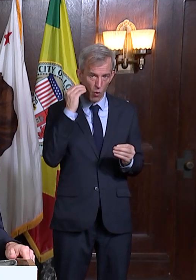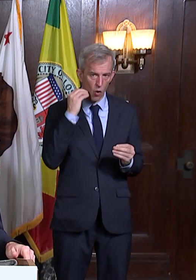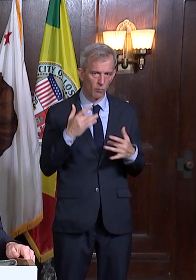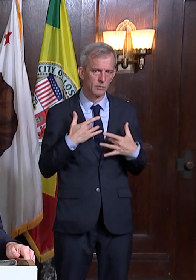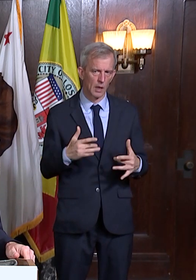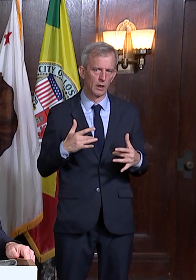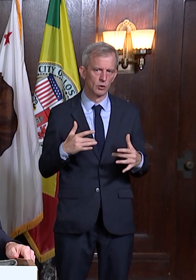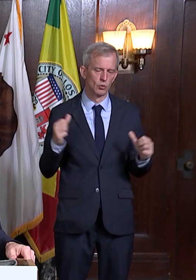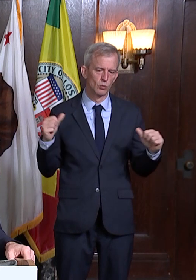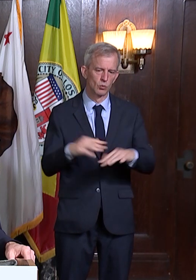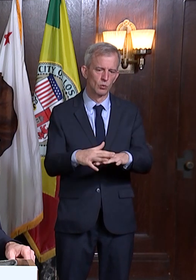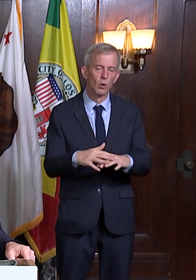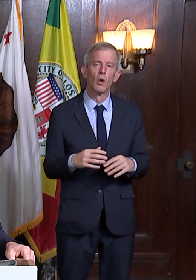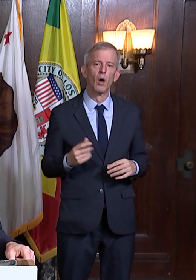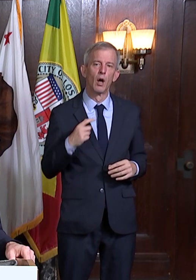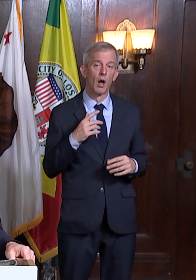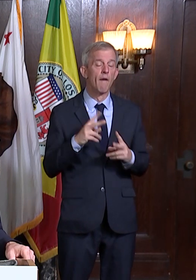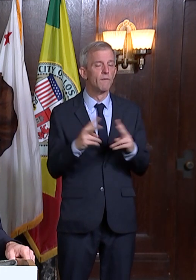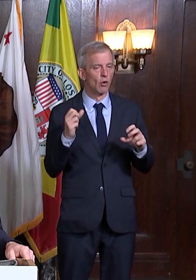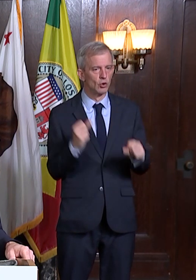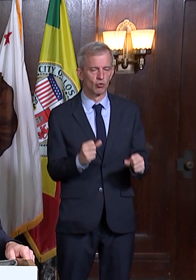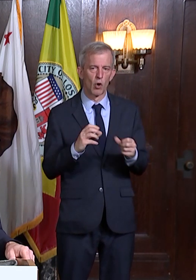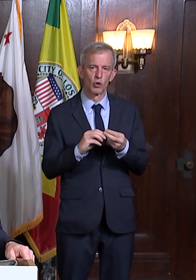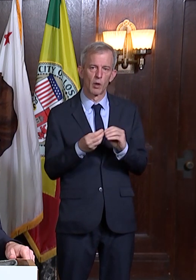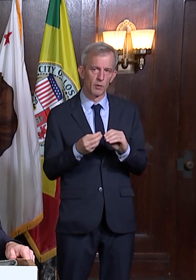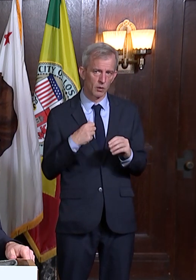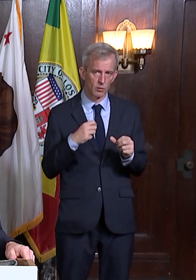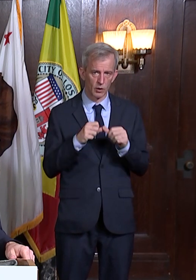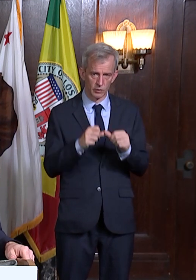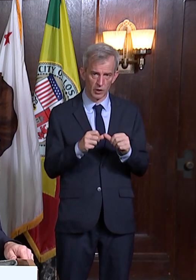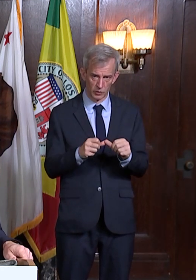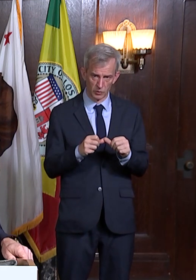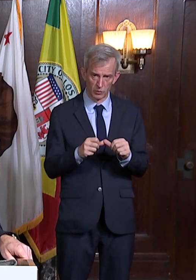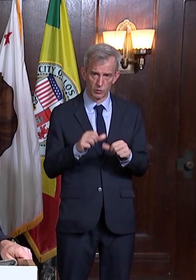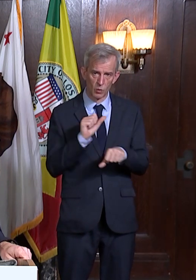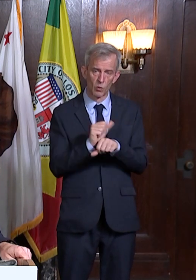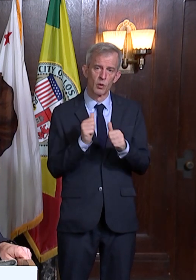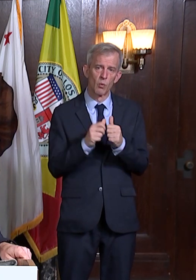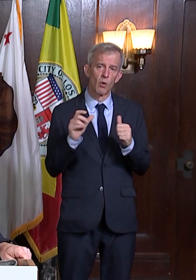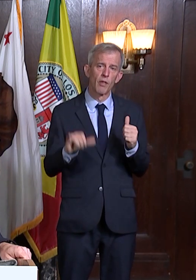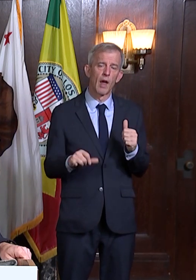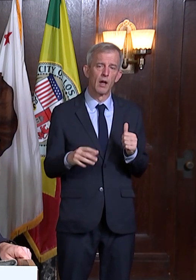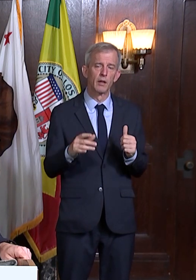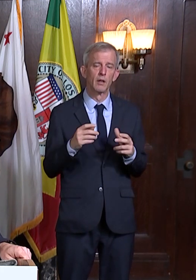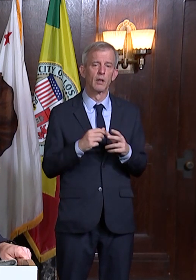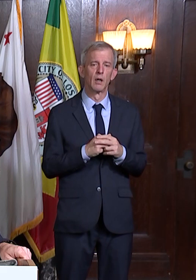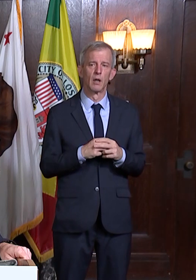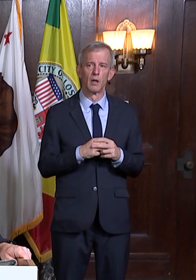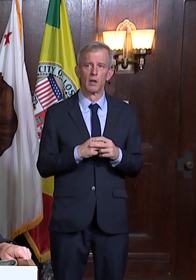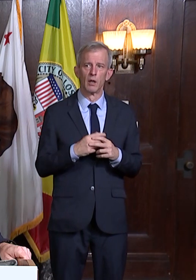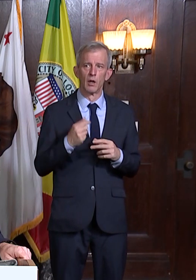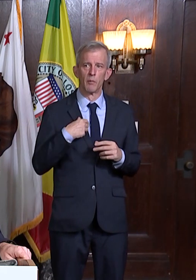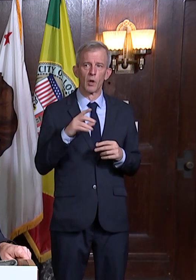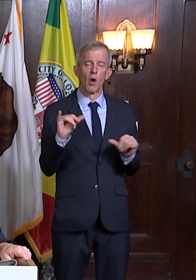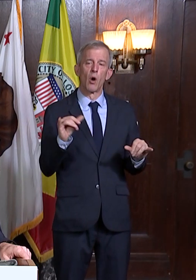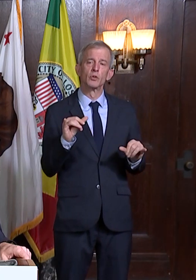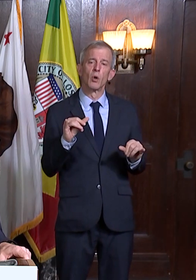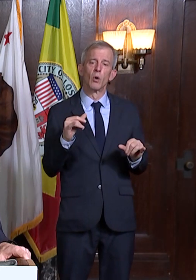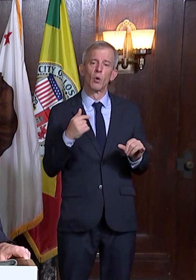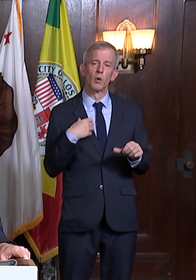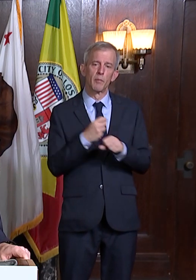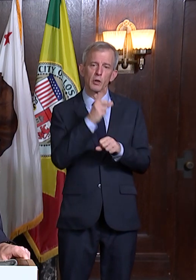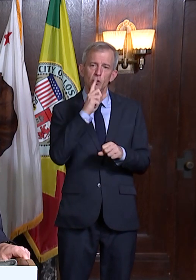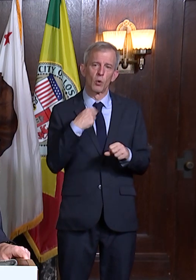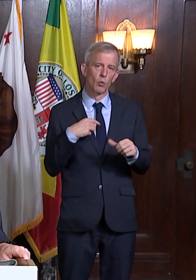strong numbers. We're going to continue that. We're working with CORE and others to help folks that are unhoused get testing, but also to get access